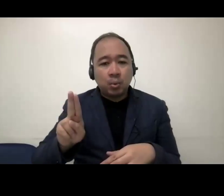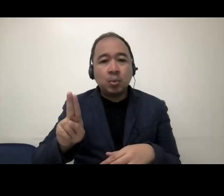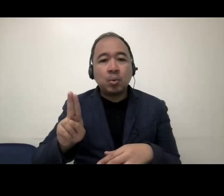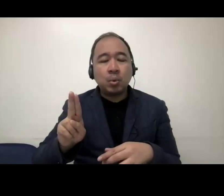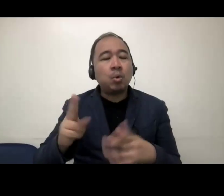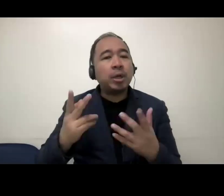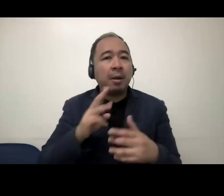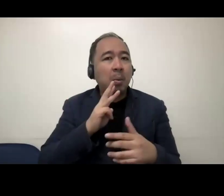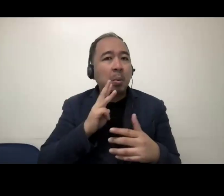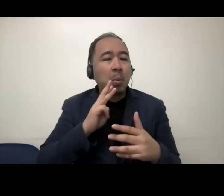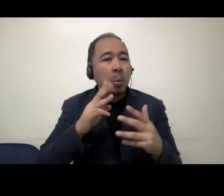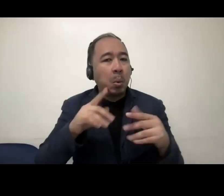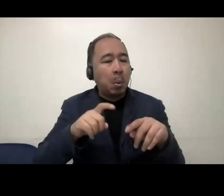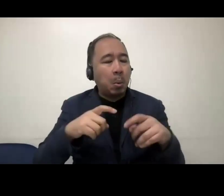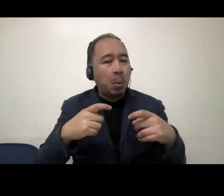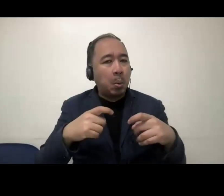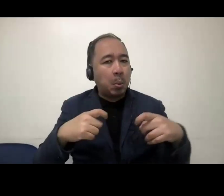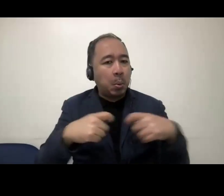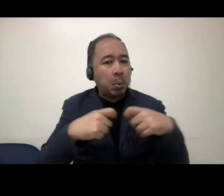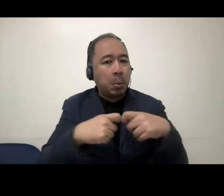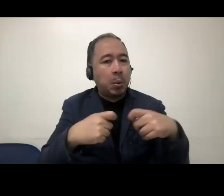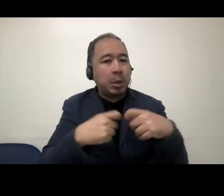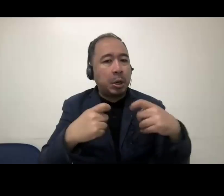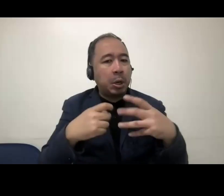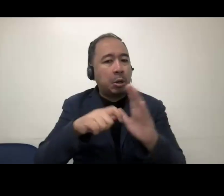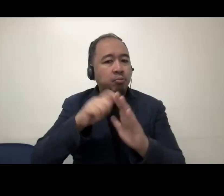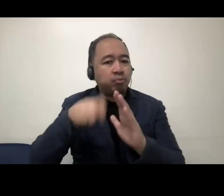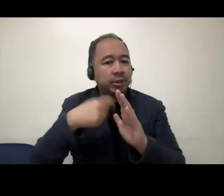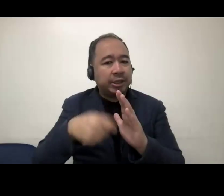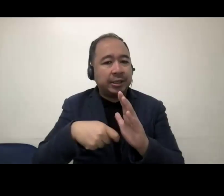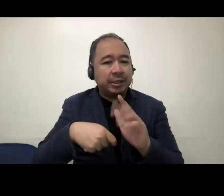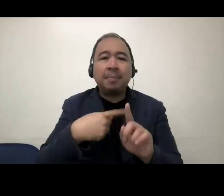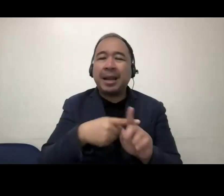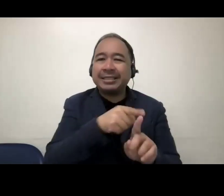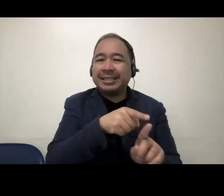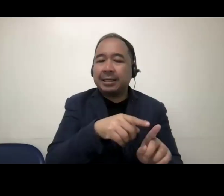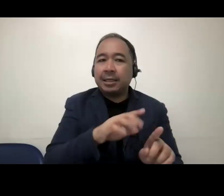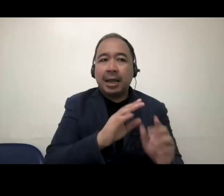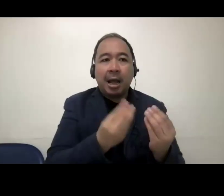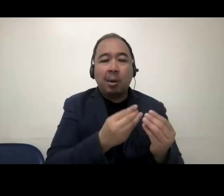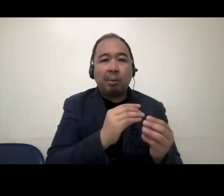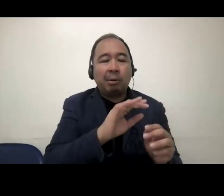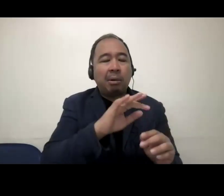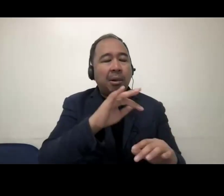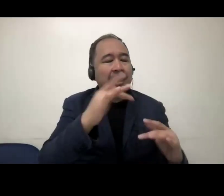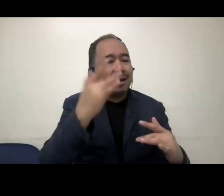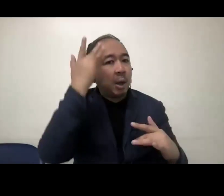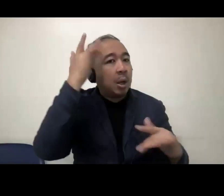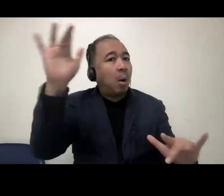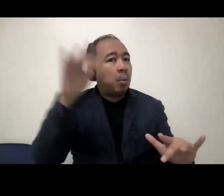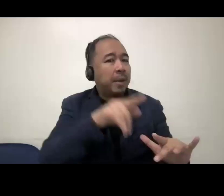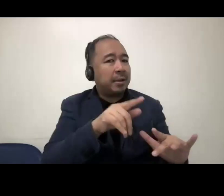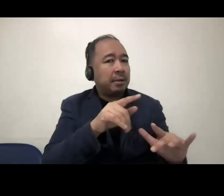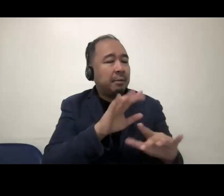customary lands and demanding compensation through a land for land approach.